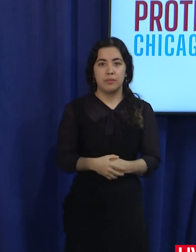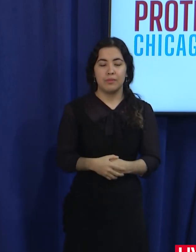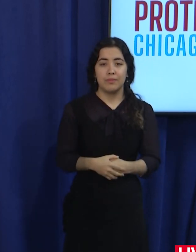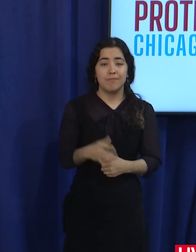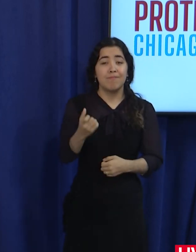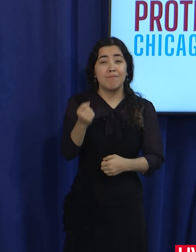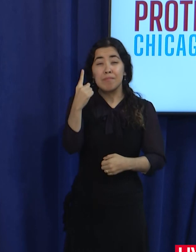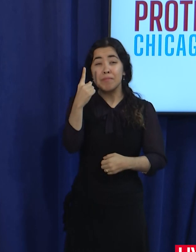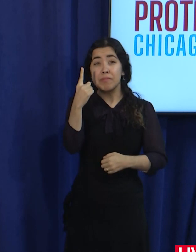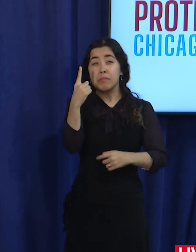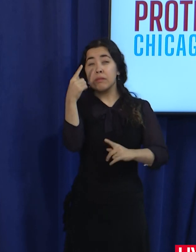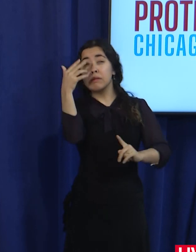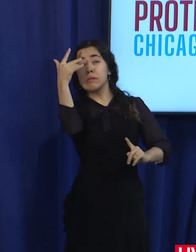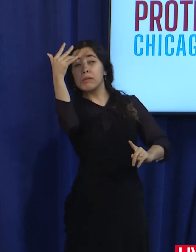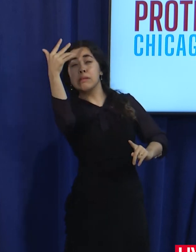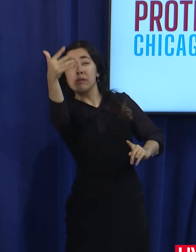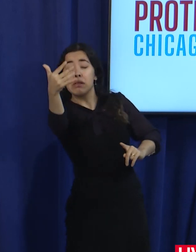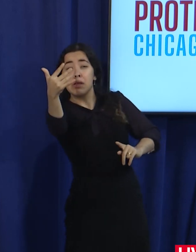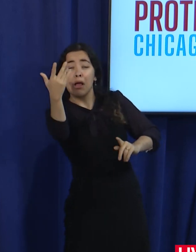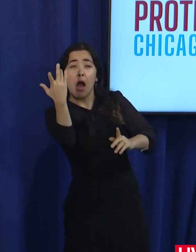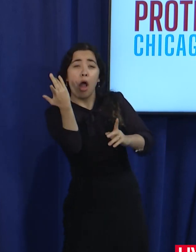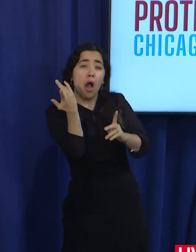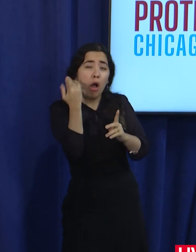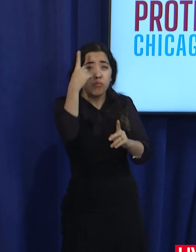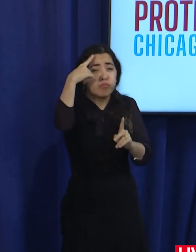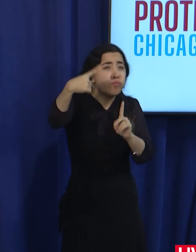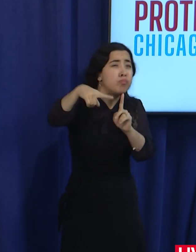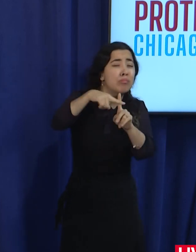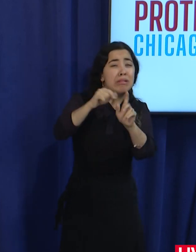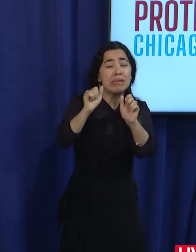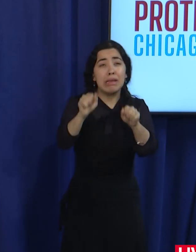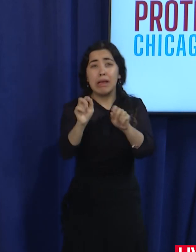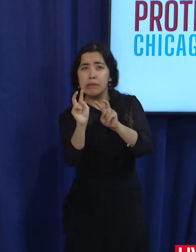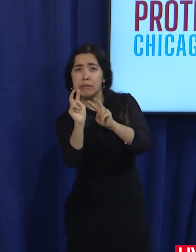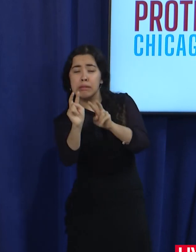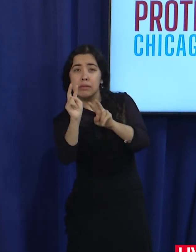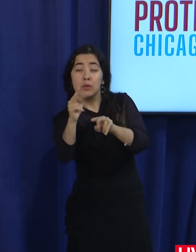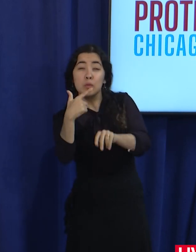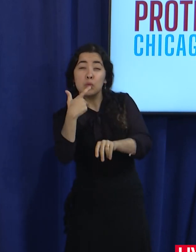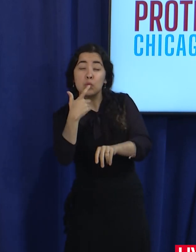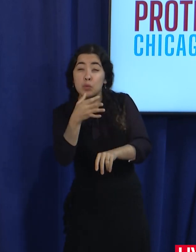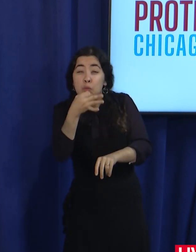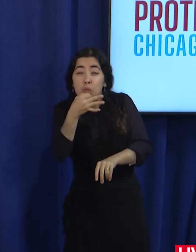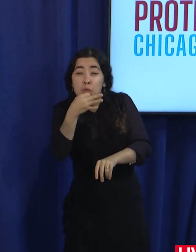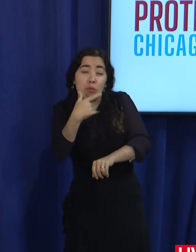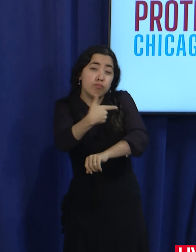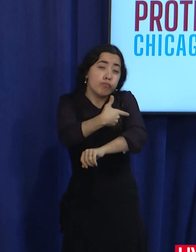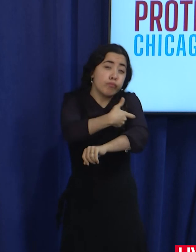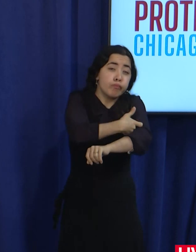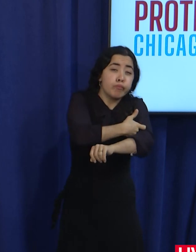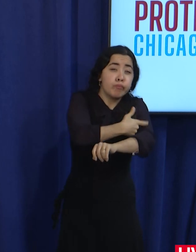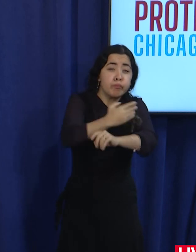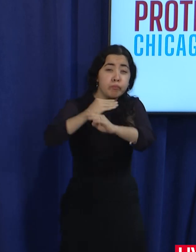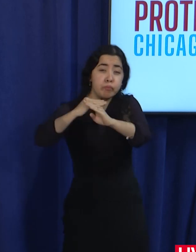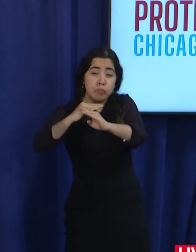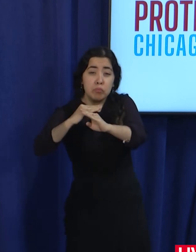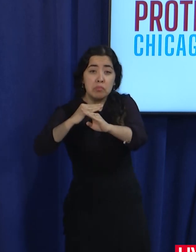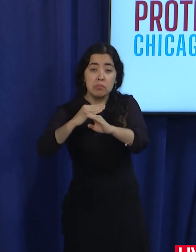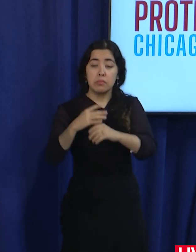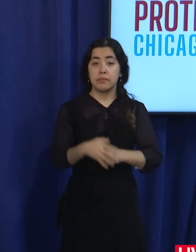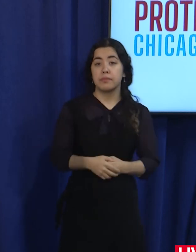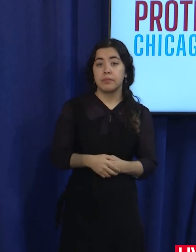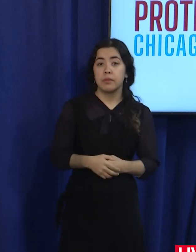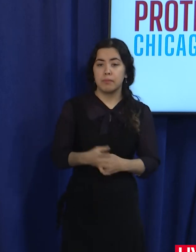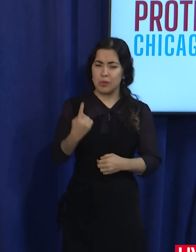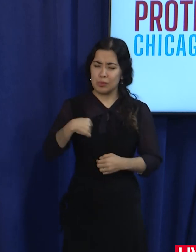is a light at the end of the tunnel, as my colleagues were saying. There is a vaccine in the horizon, but we remain in the tunnel. And therefore, it is